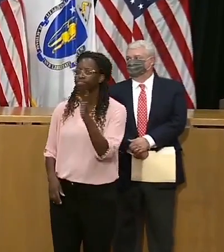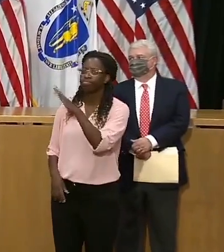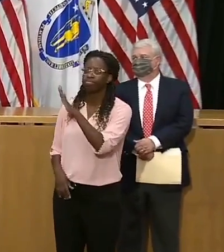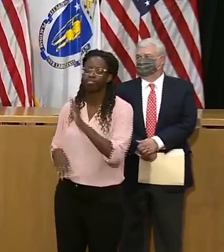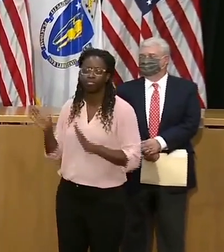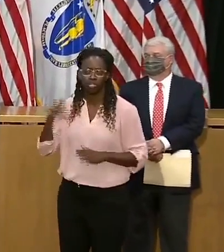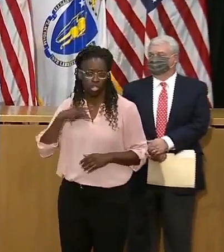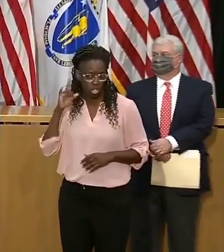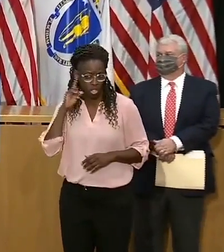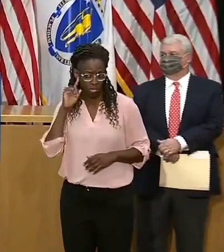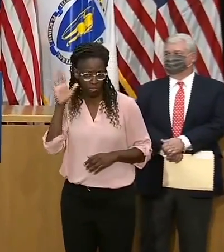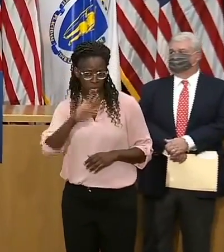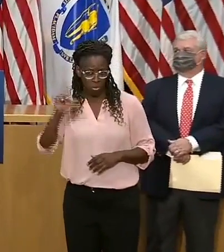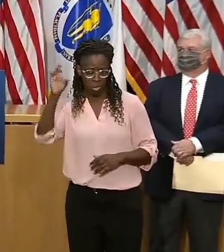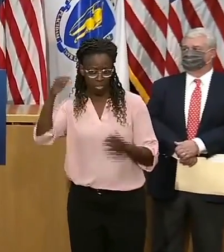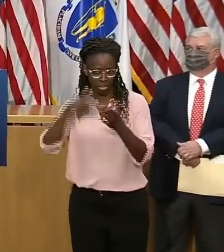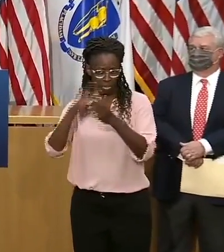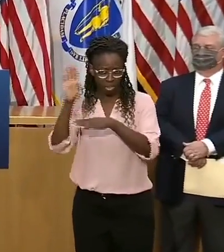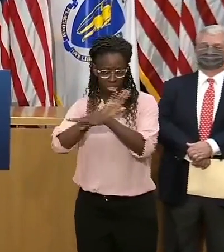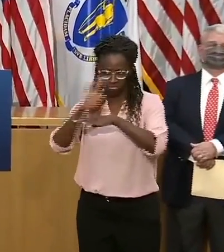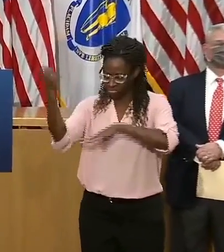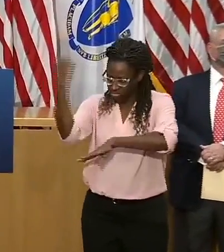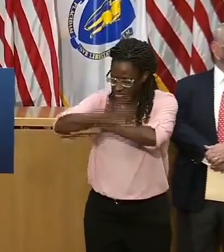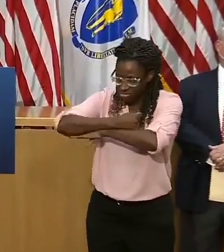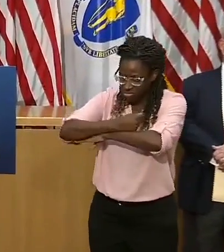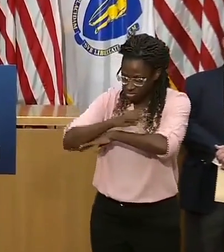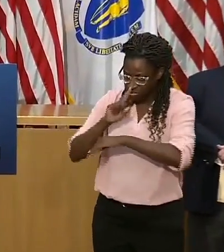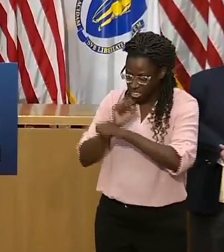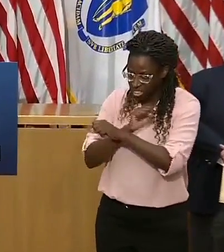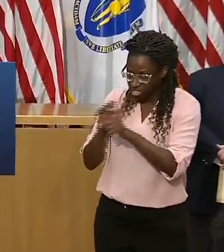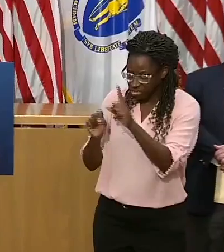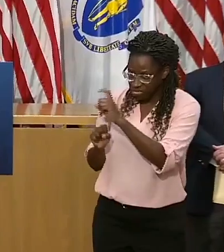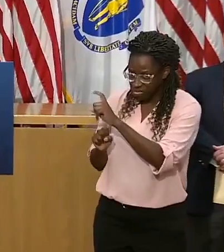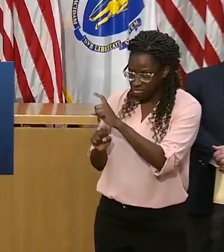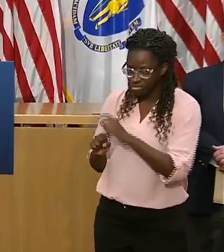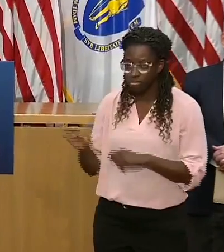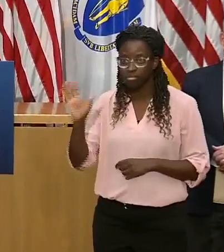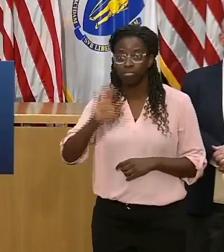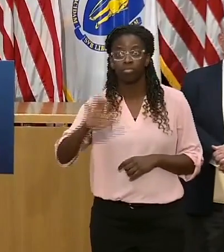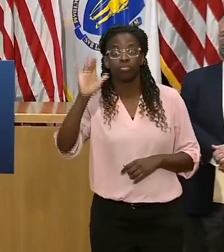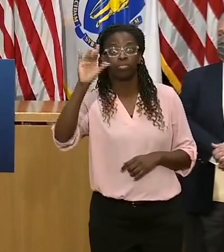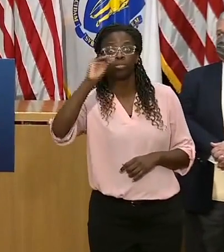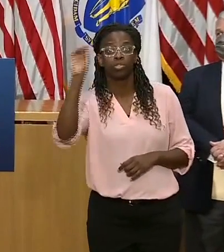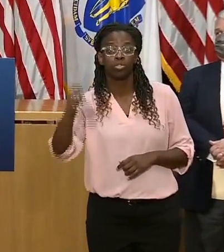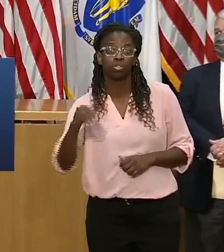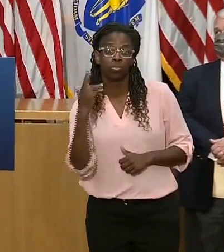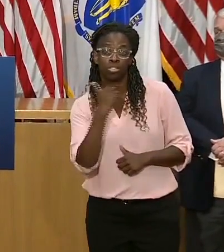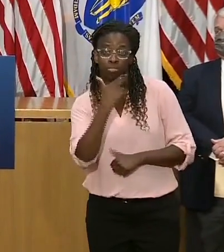restaurants saying up to a quarter of restaurants are gone forever. Is that something that you guys are tracking